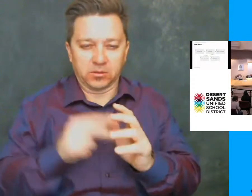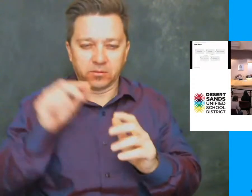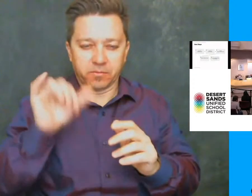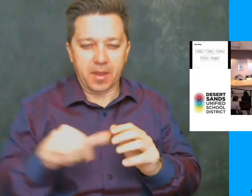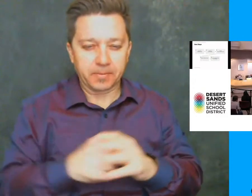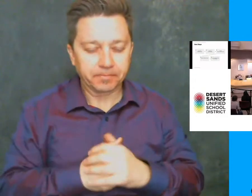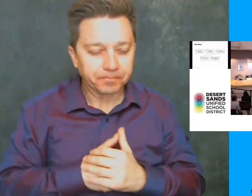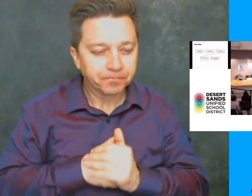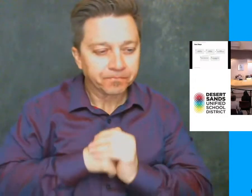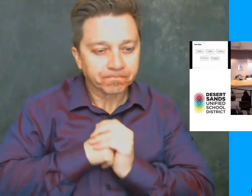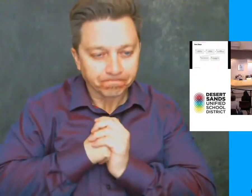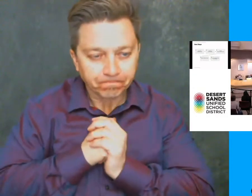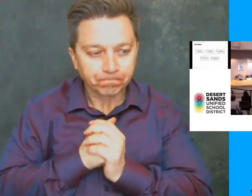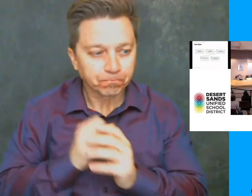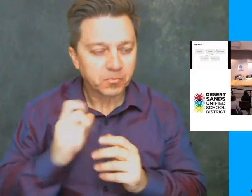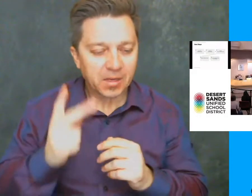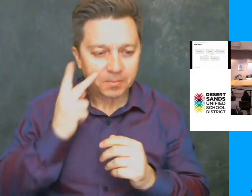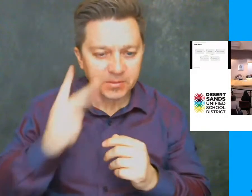Let's see.